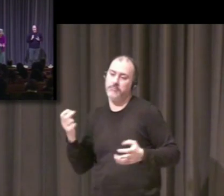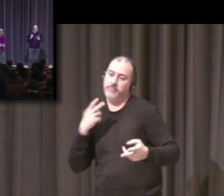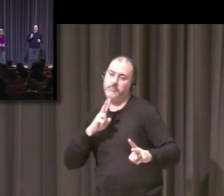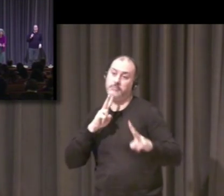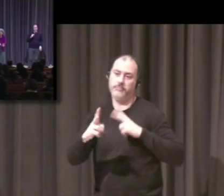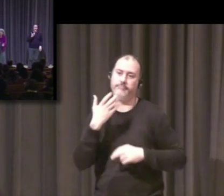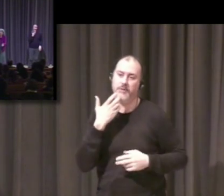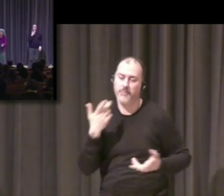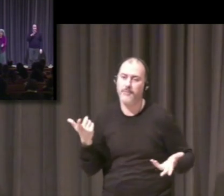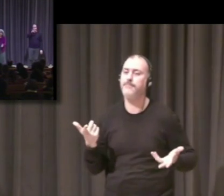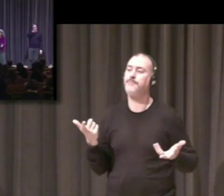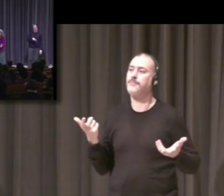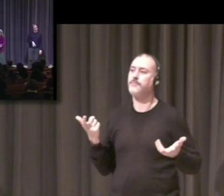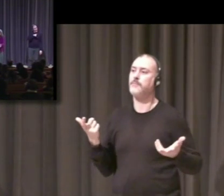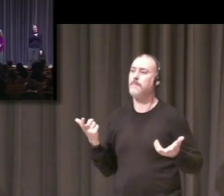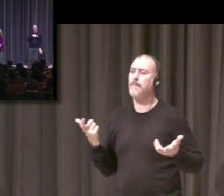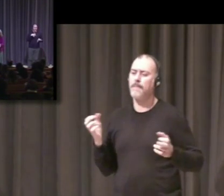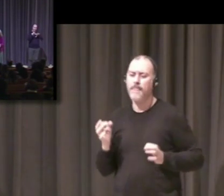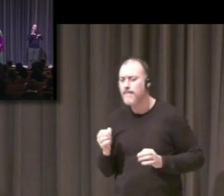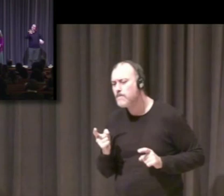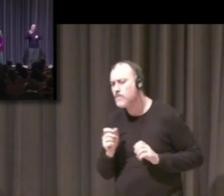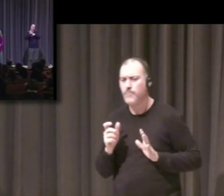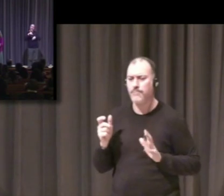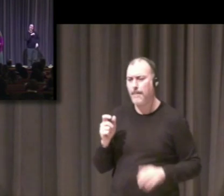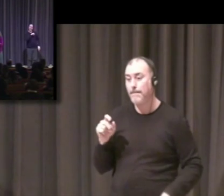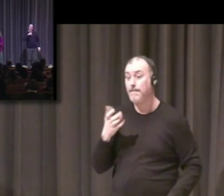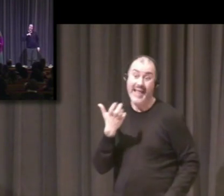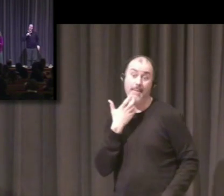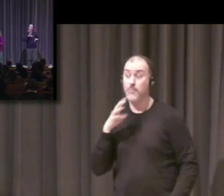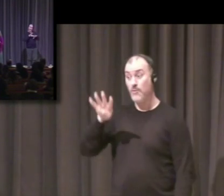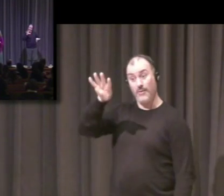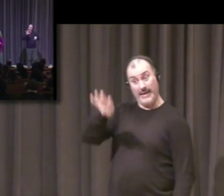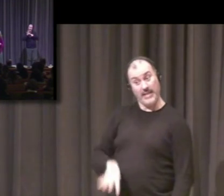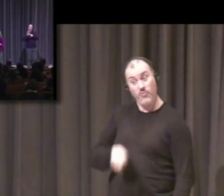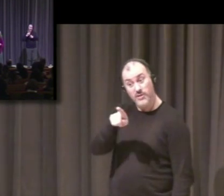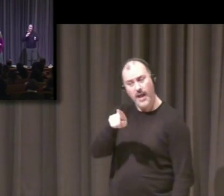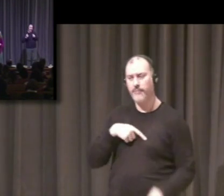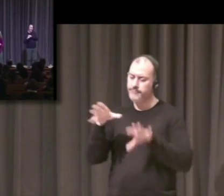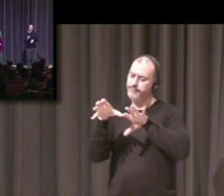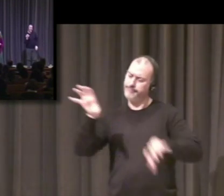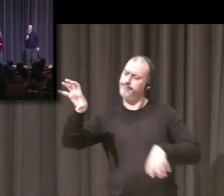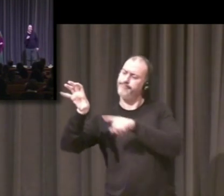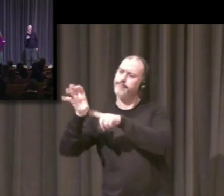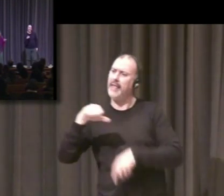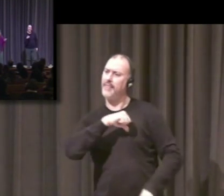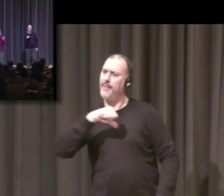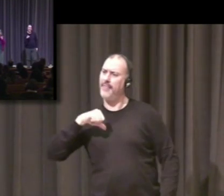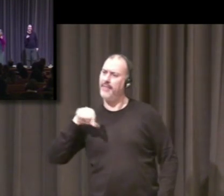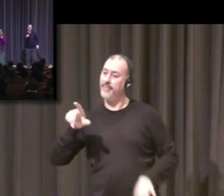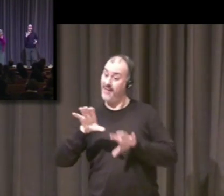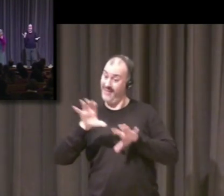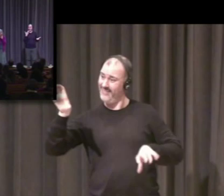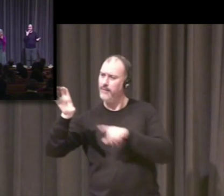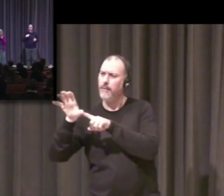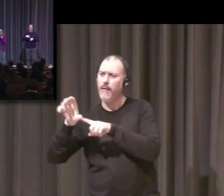country, what would change in educational policy? What do you think